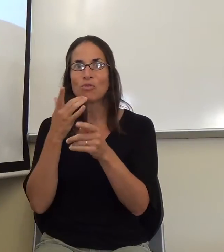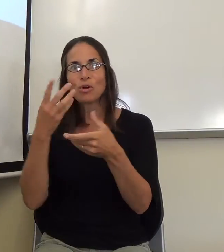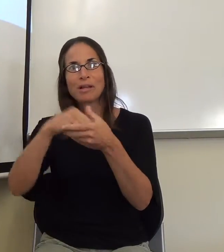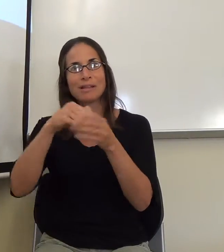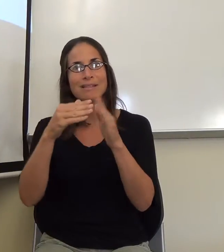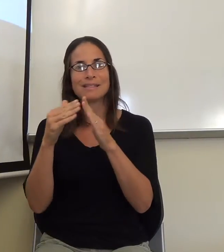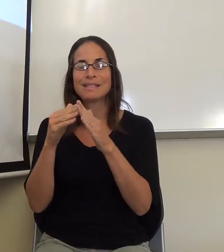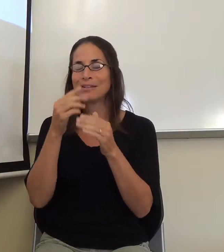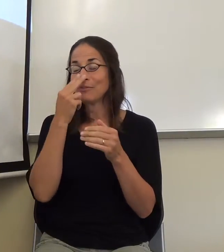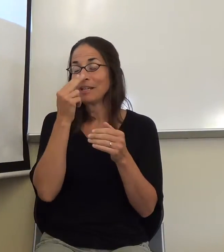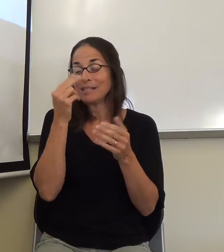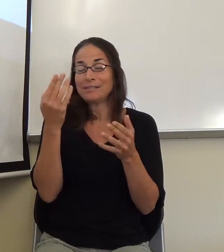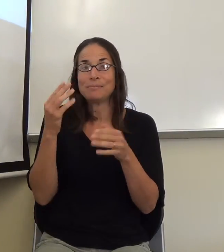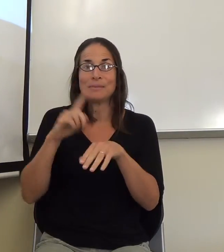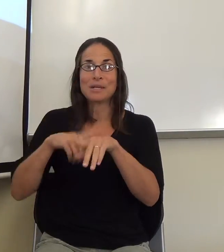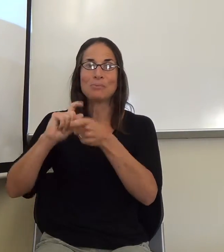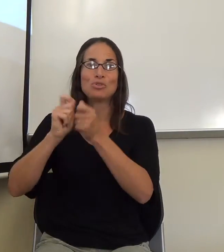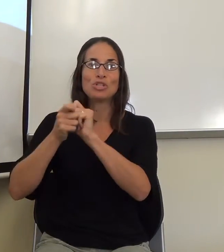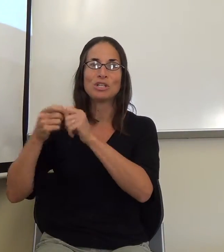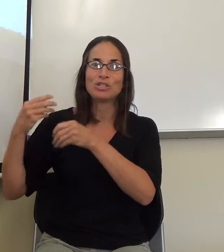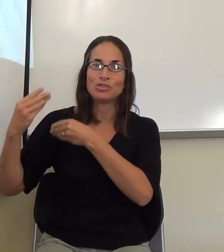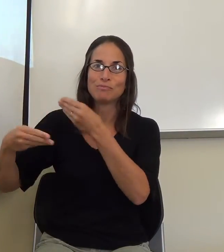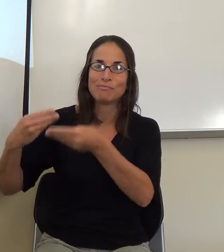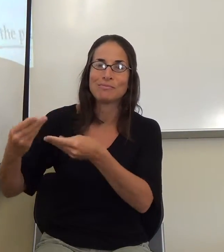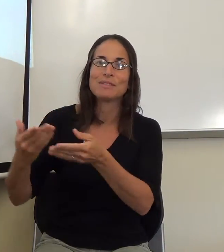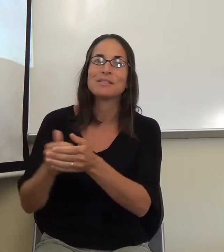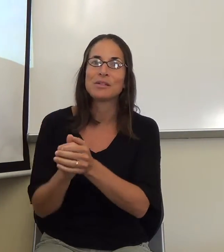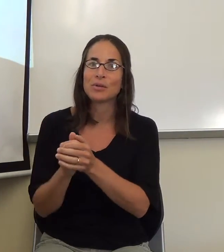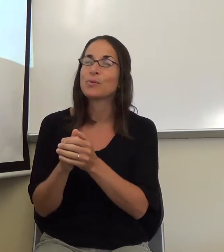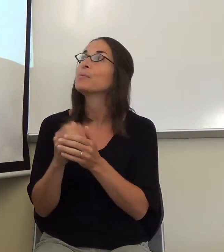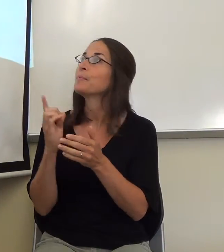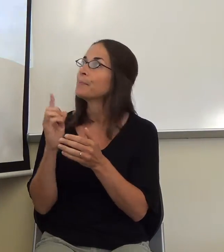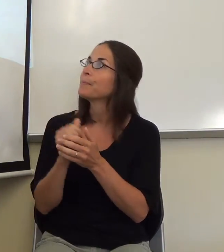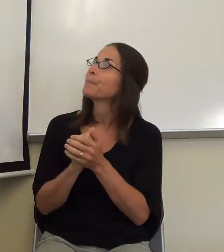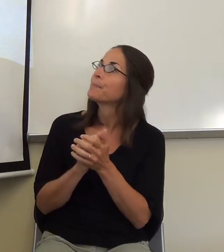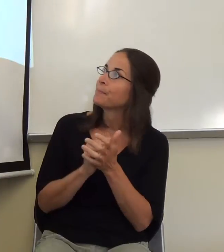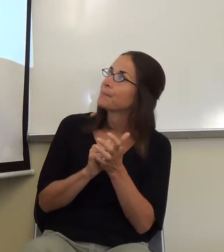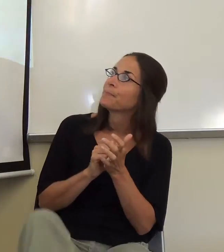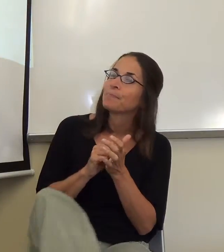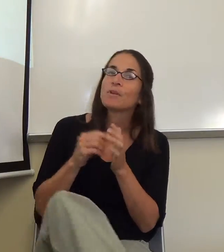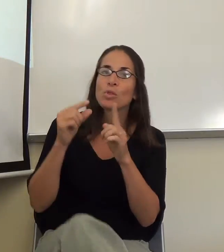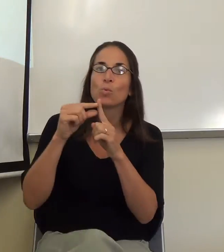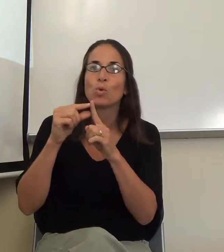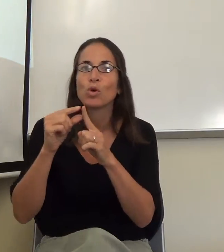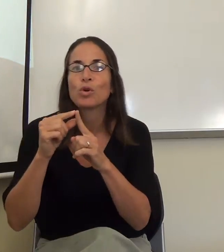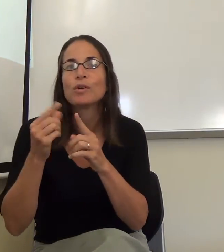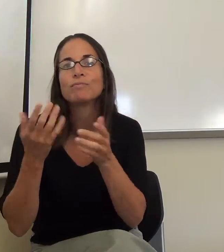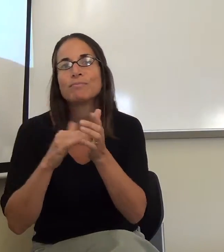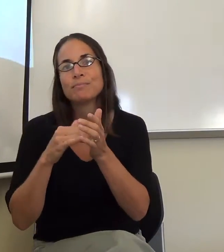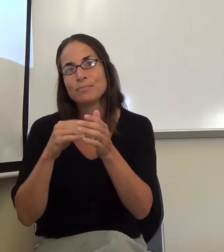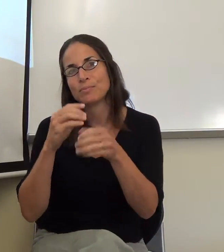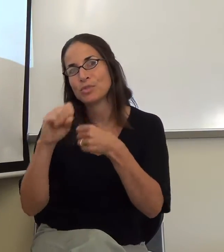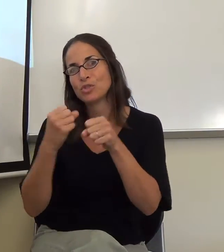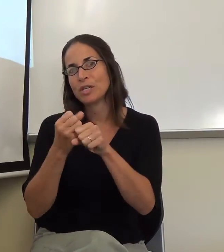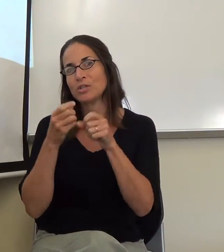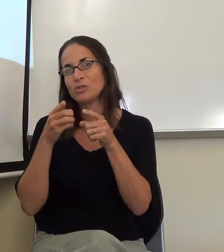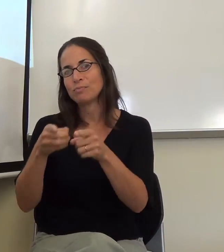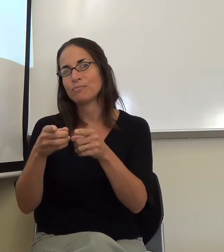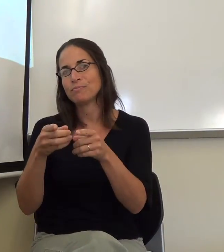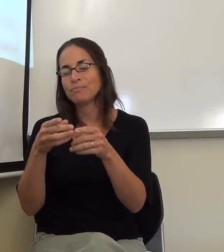So it's interesting, the point is it's interesting how these words tend to change over time. We'll see some that the roots are